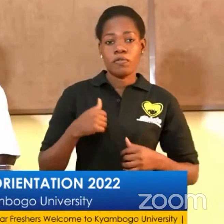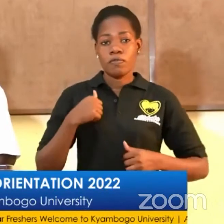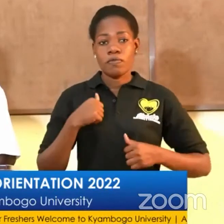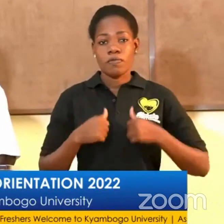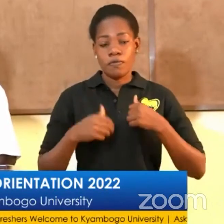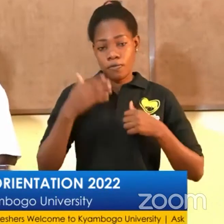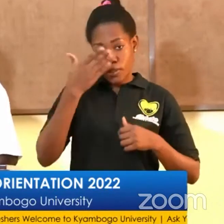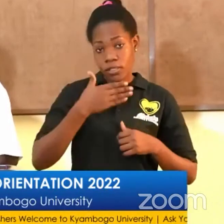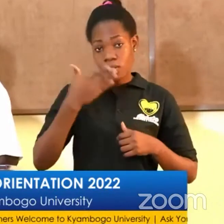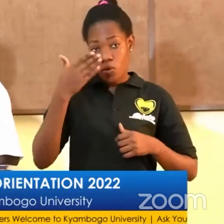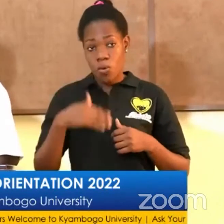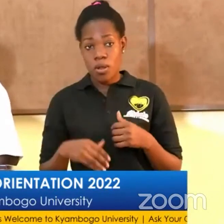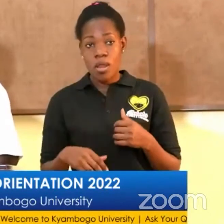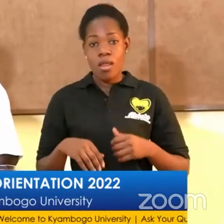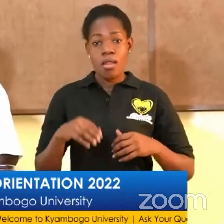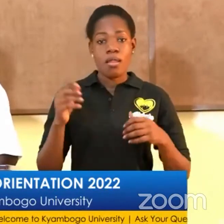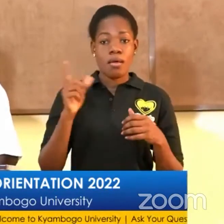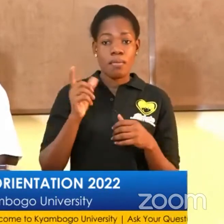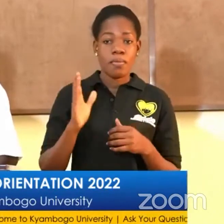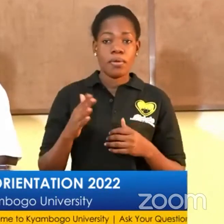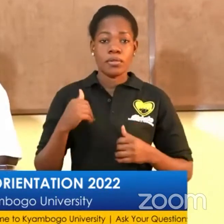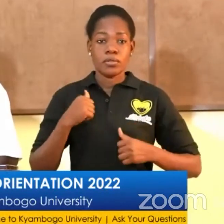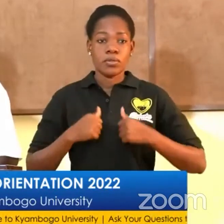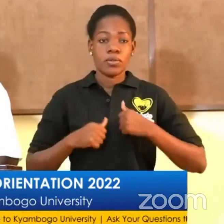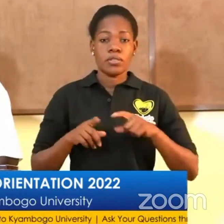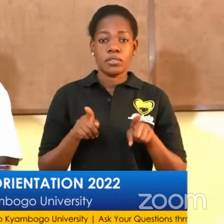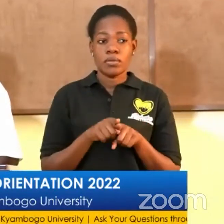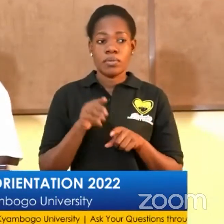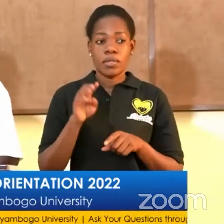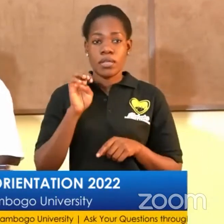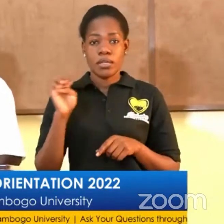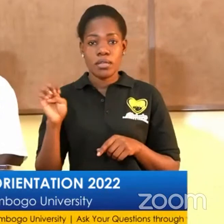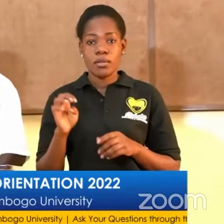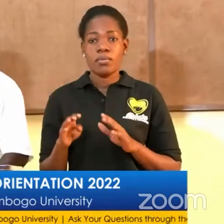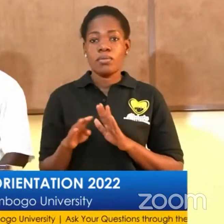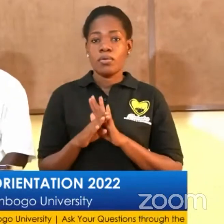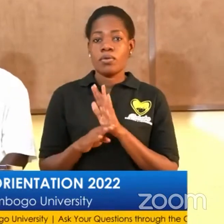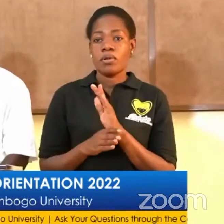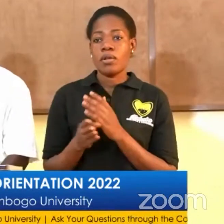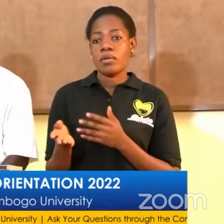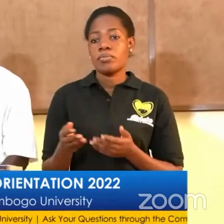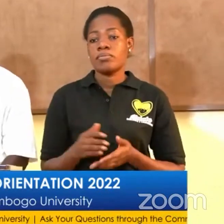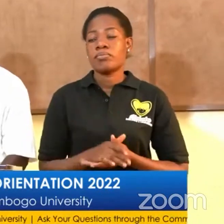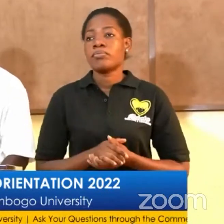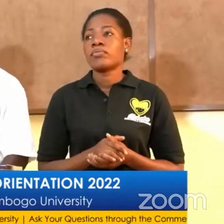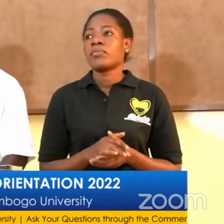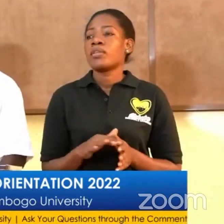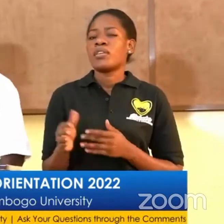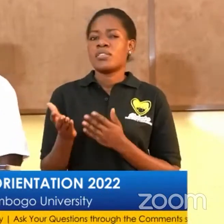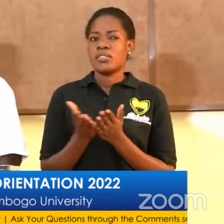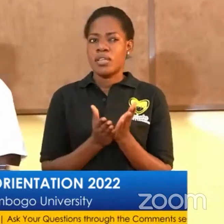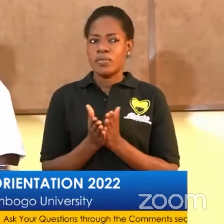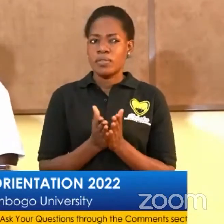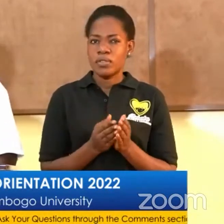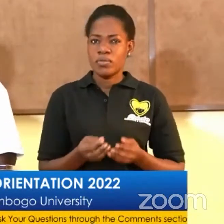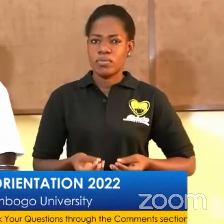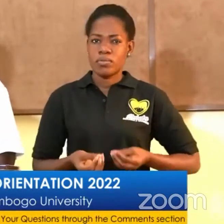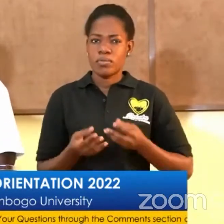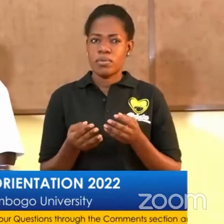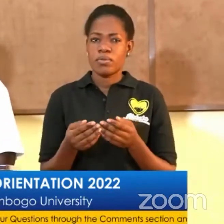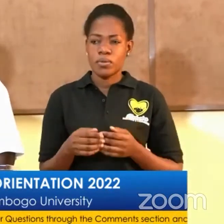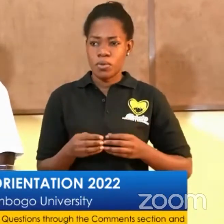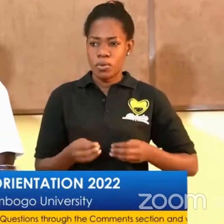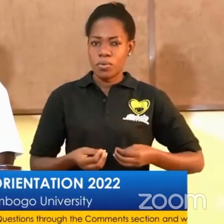training program, which we have already laid out for you. What are the services we provide as Kyambogo